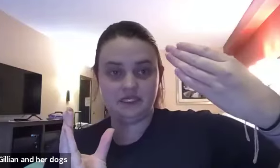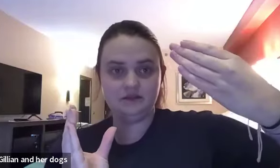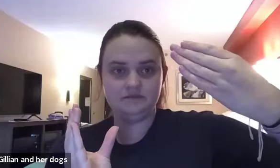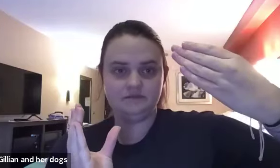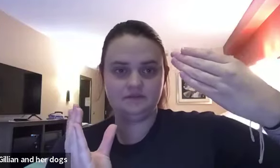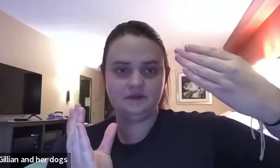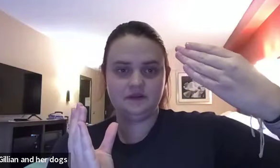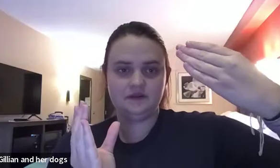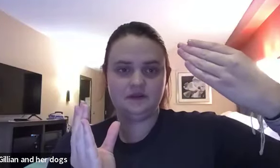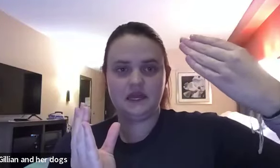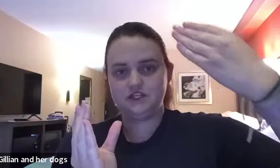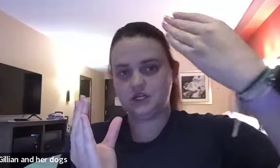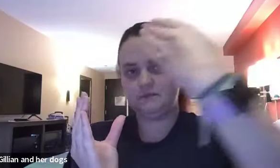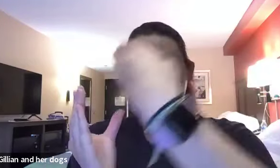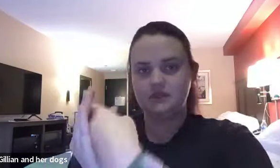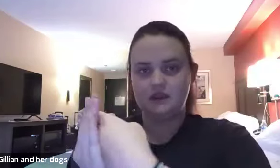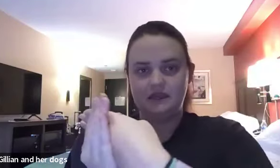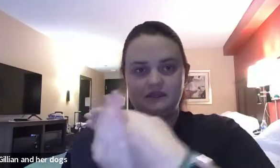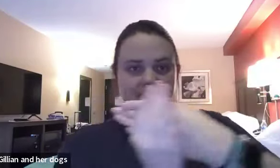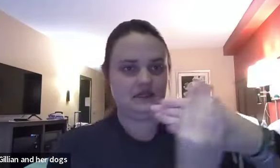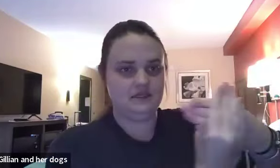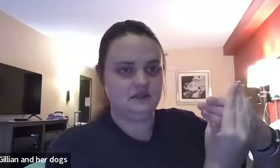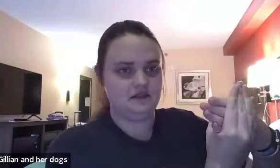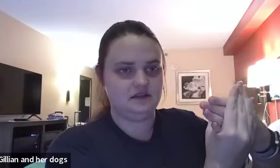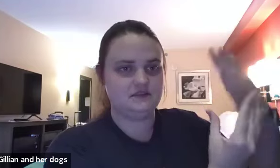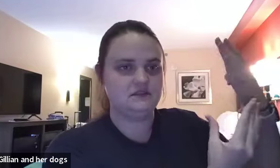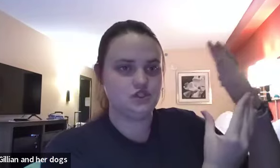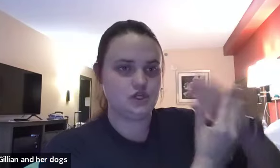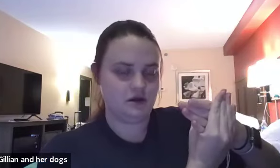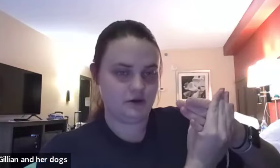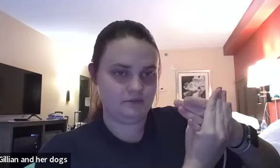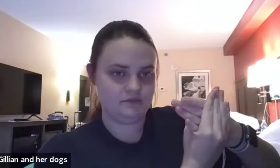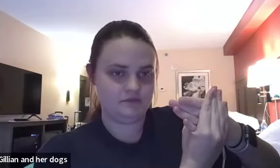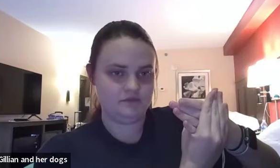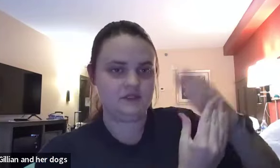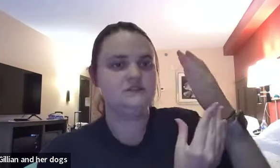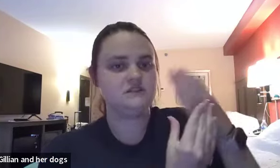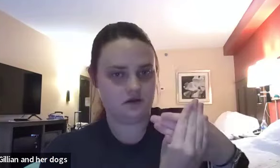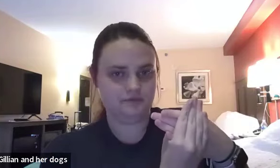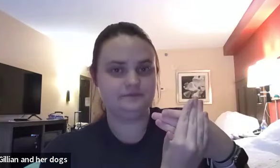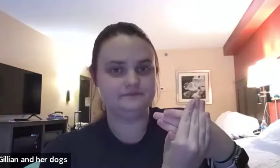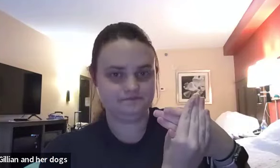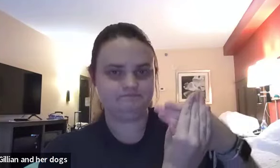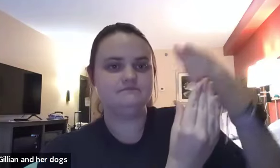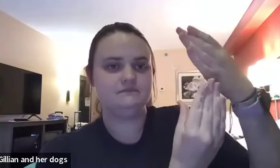B, and you're gonna put your hand inside like this. Taco, taco,